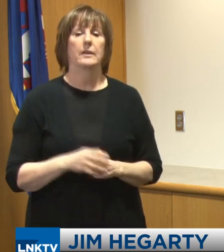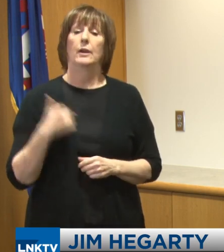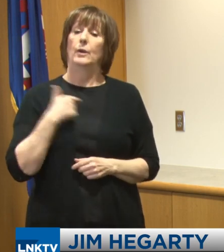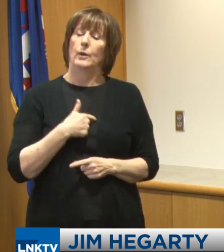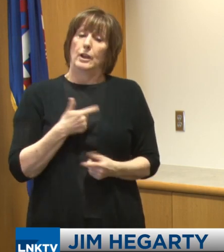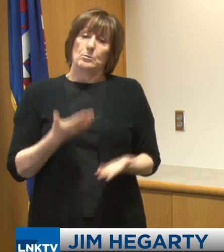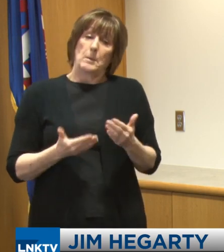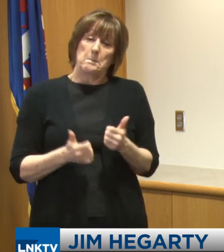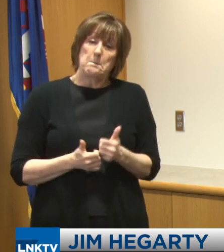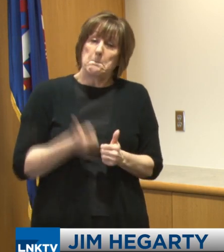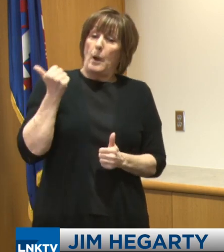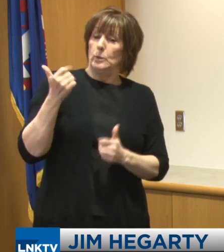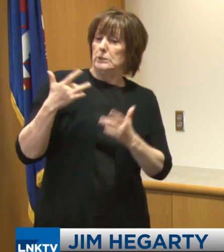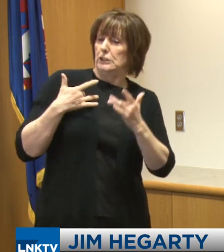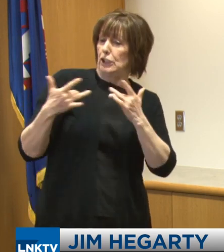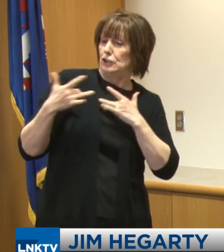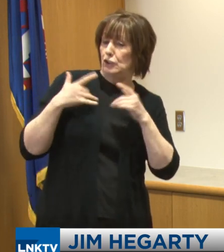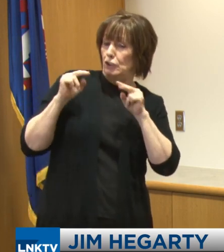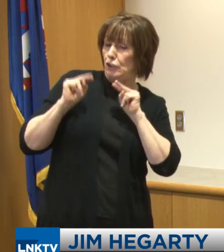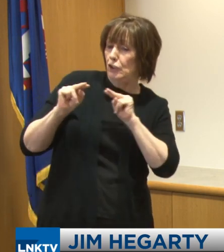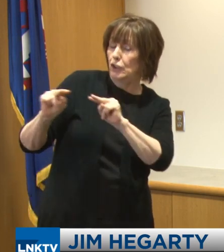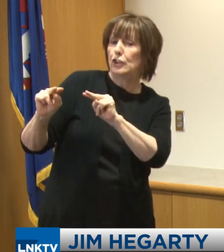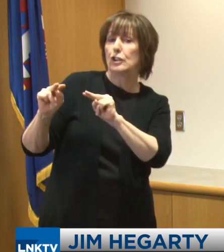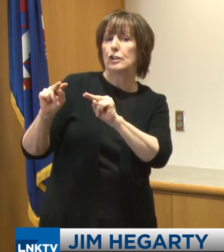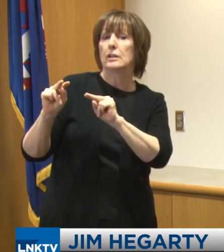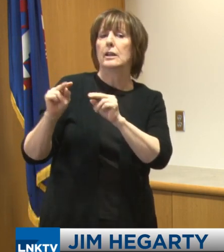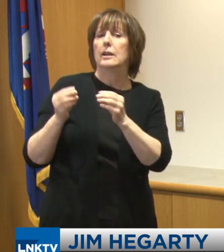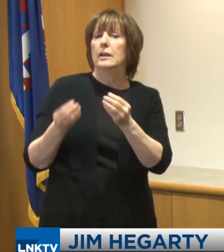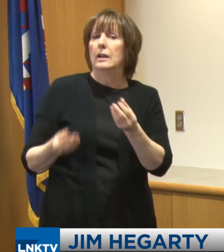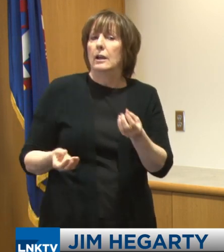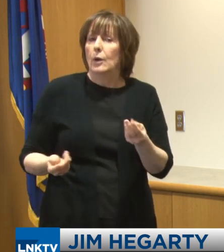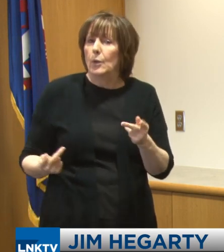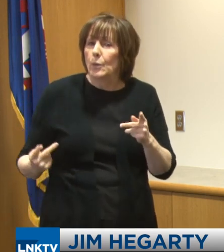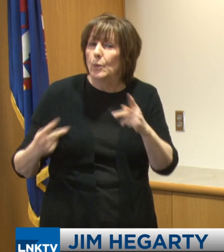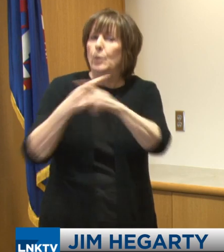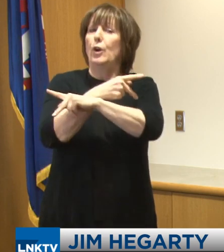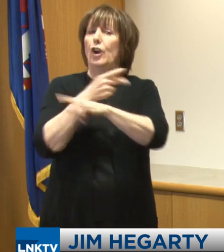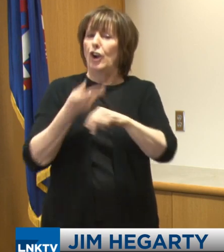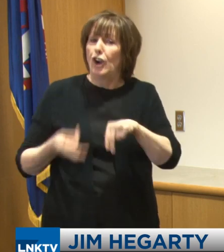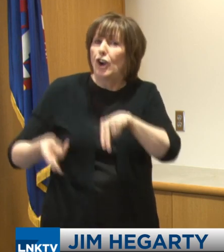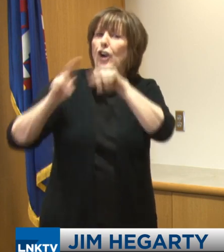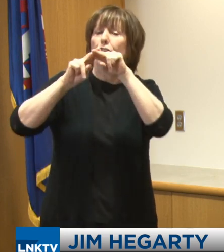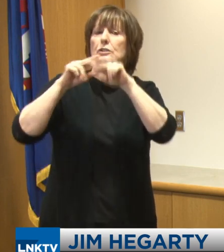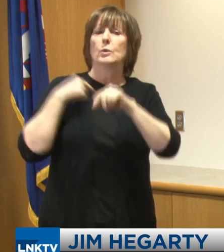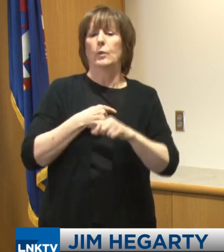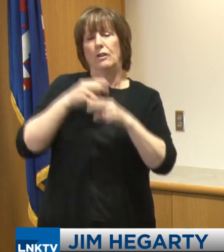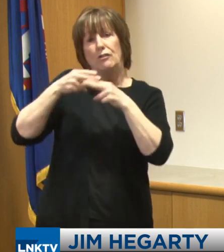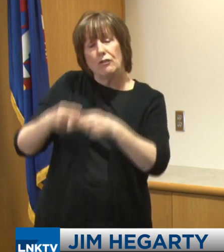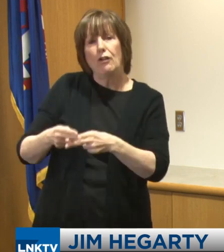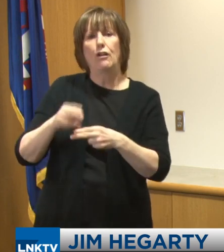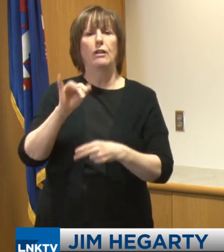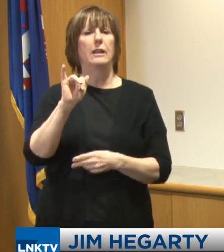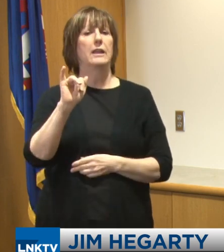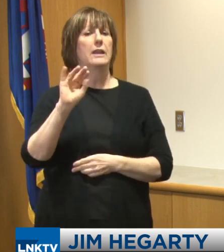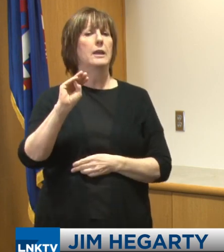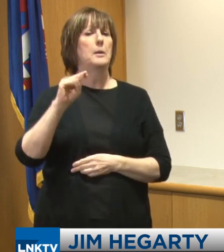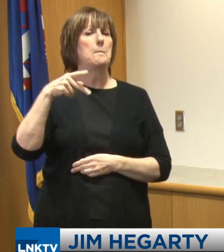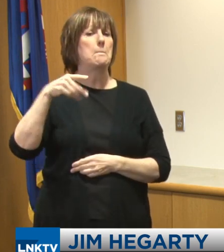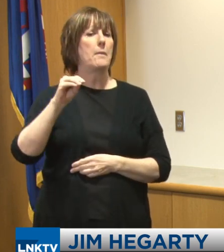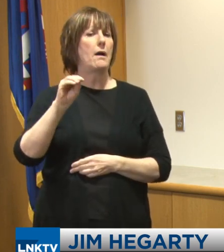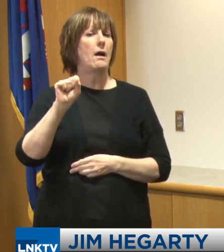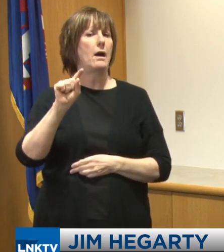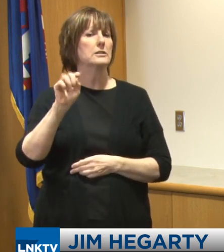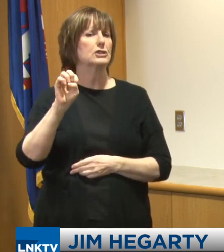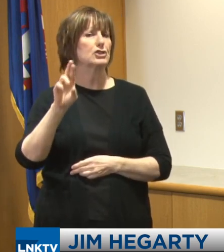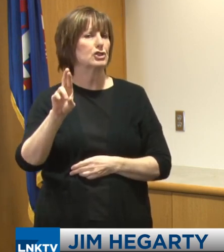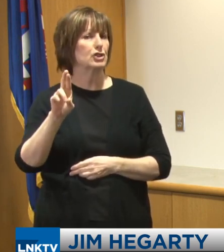are probably most concerned about is an escalation that we're seeing in what we refer to as imposter scams.